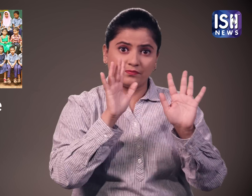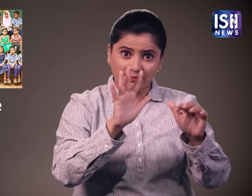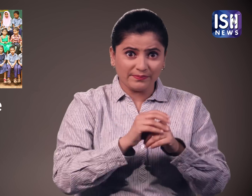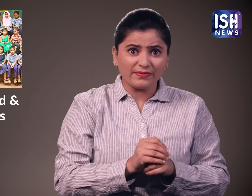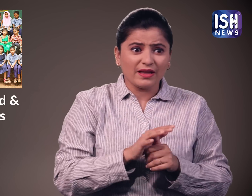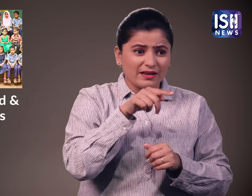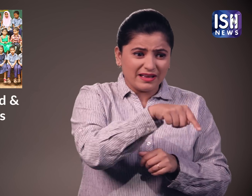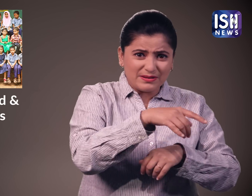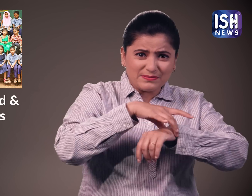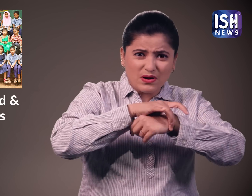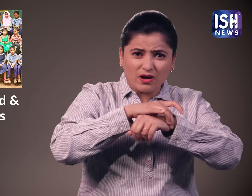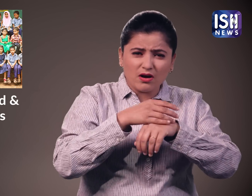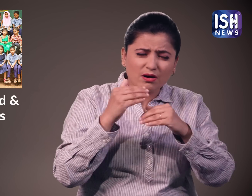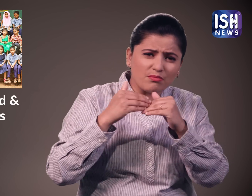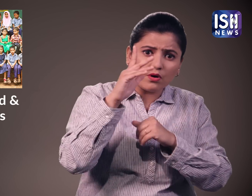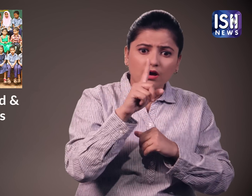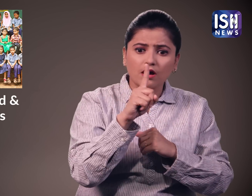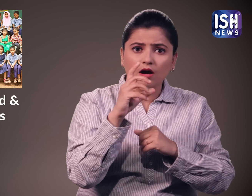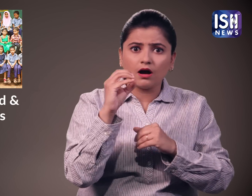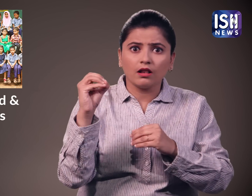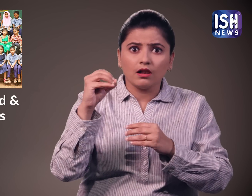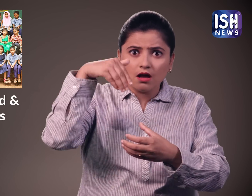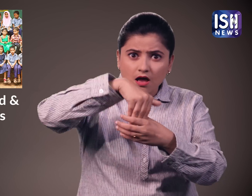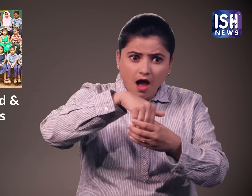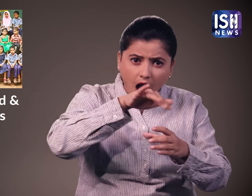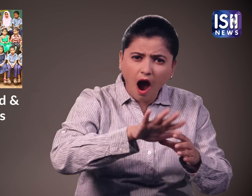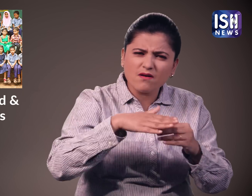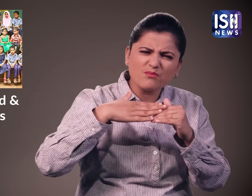Till date 600-800 skeletons have been found.